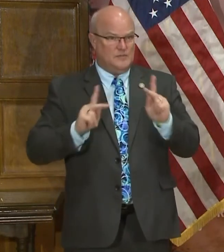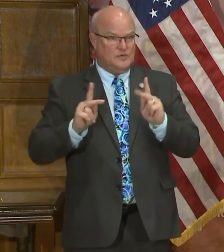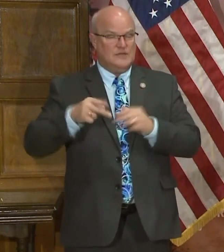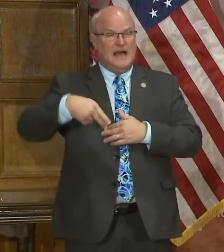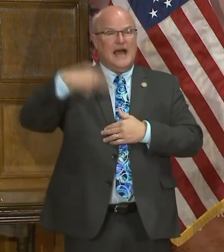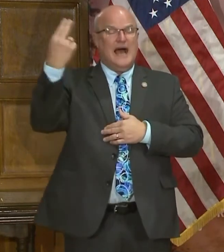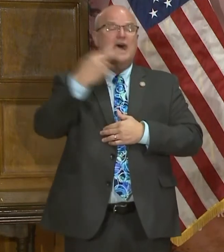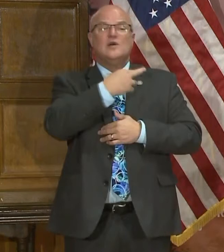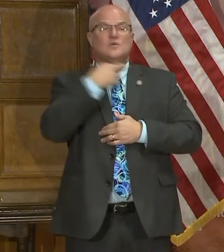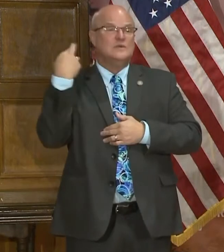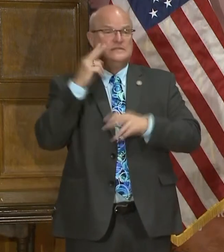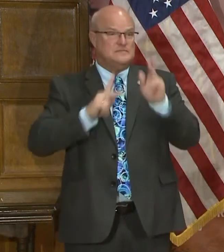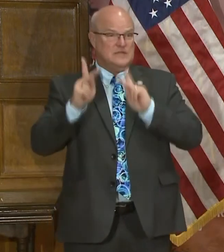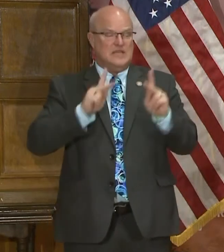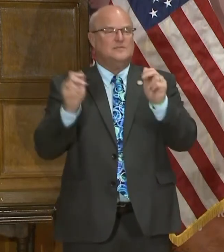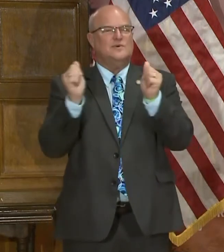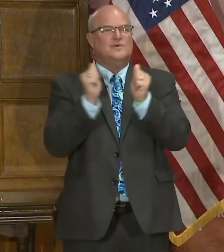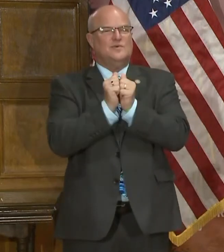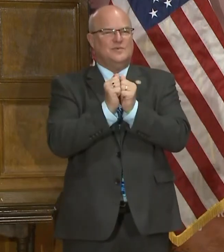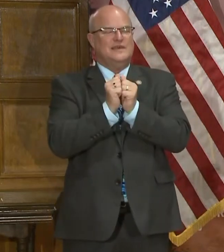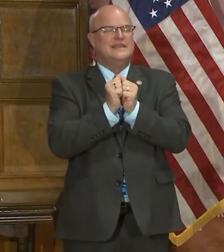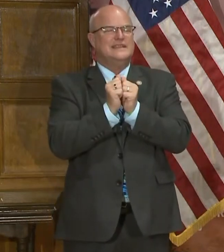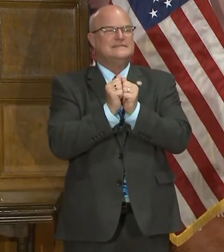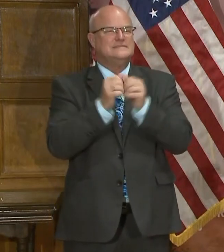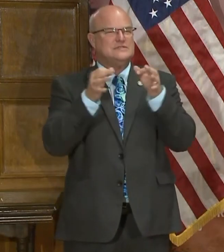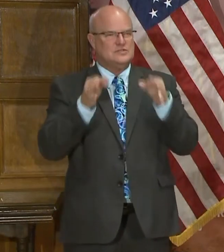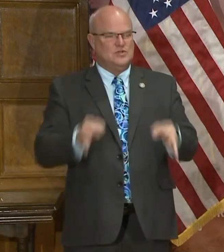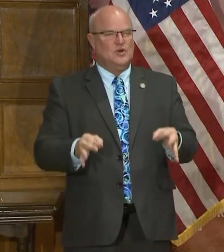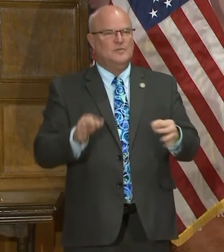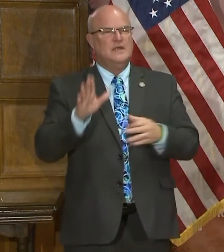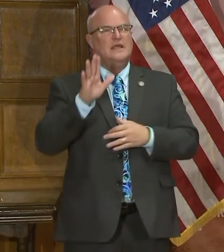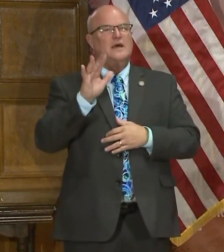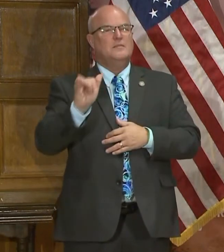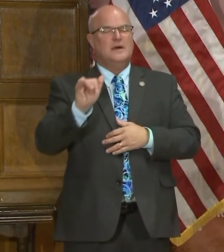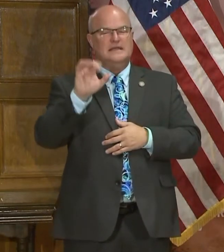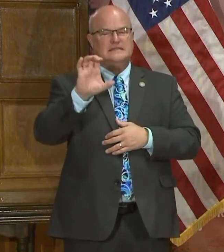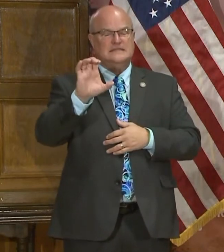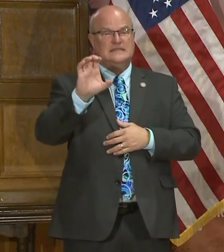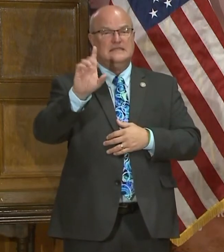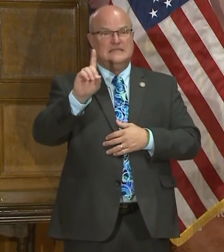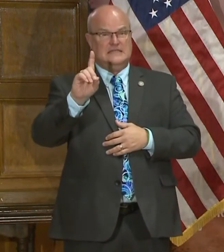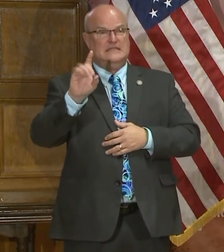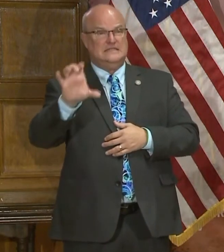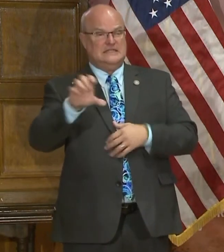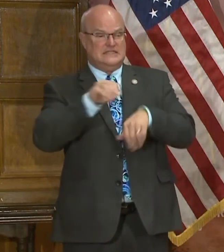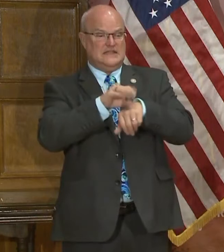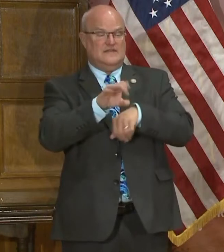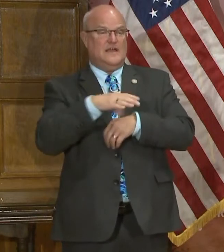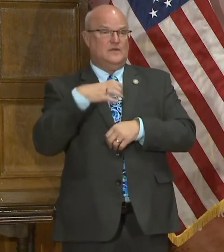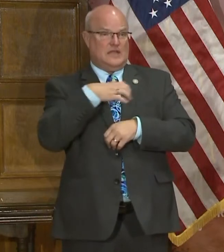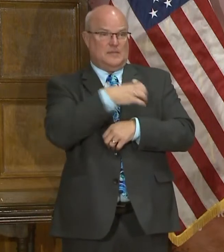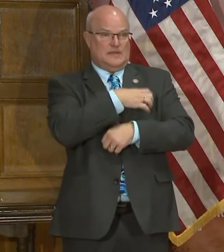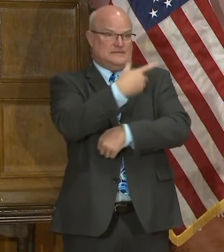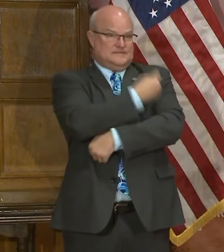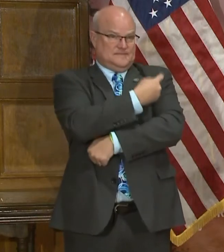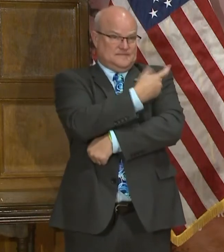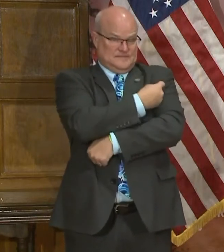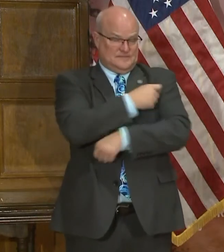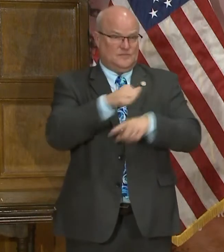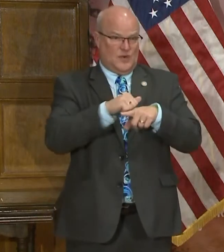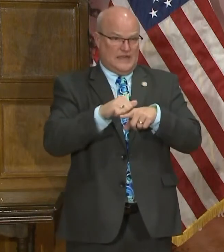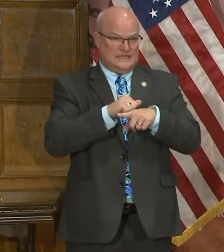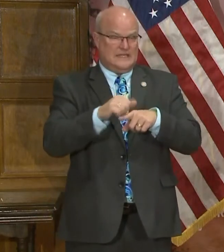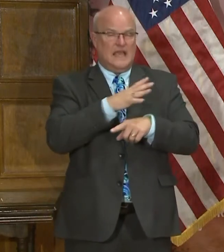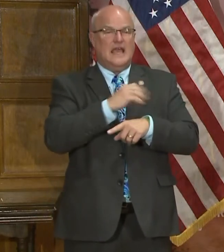high-risk individuals, which is being determined at this time by the CDC's Advisory Committee on Immunization Practices, and